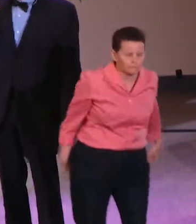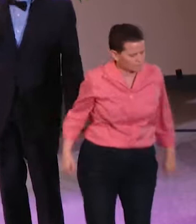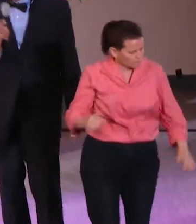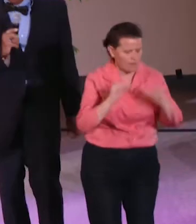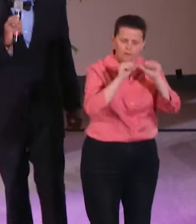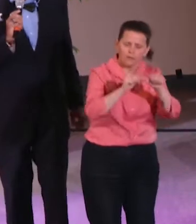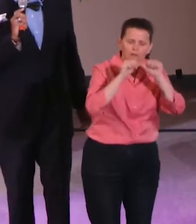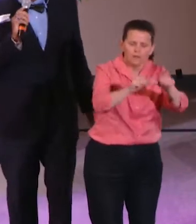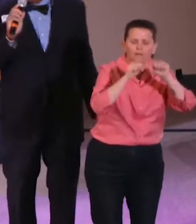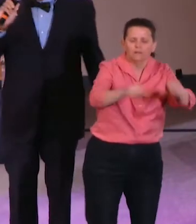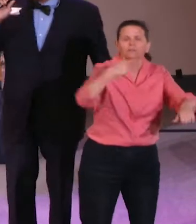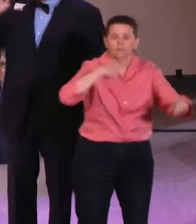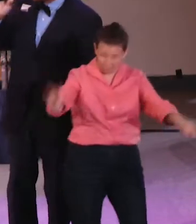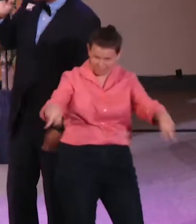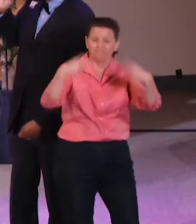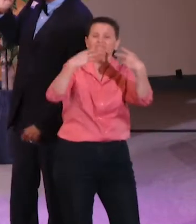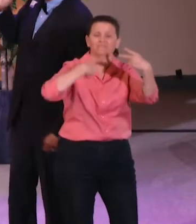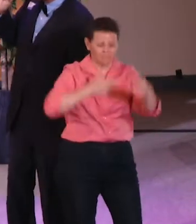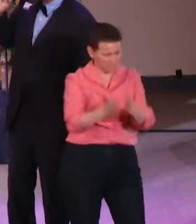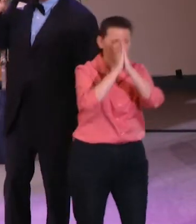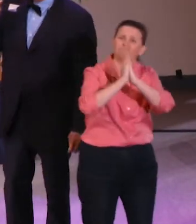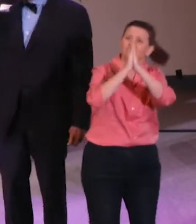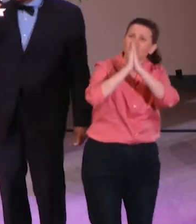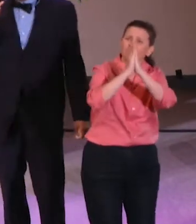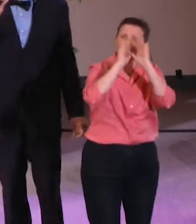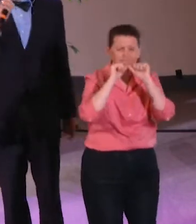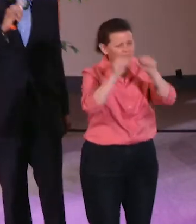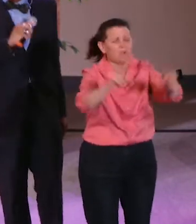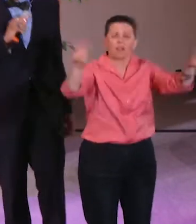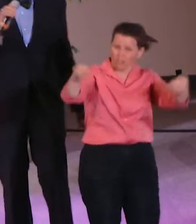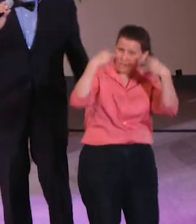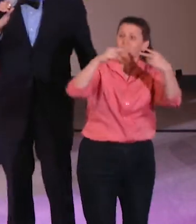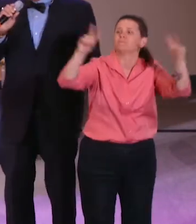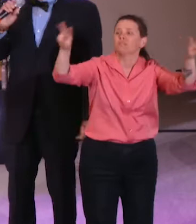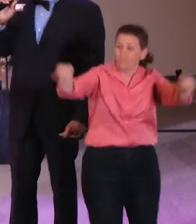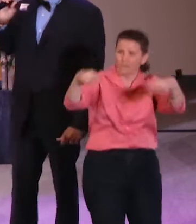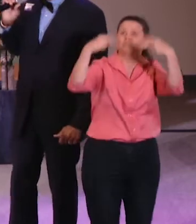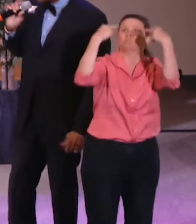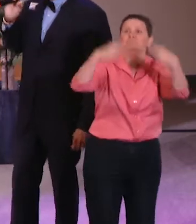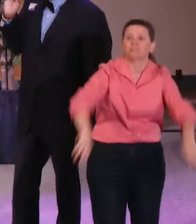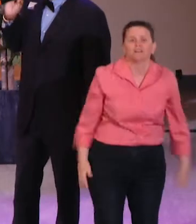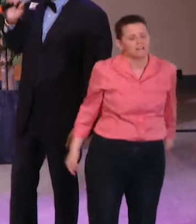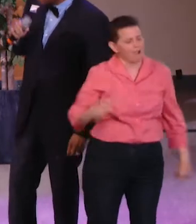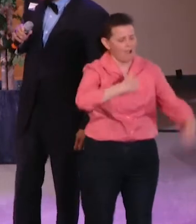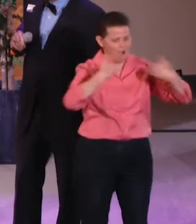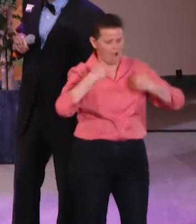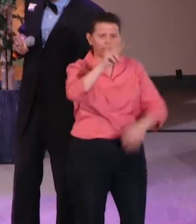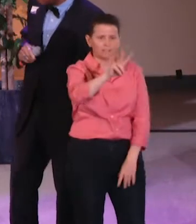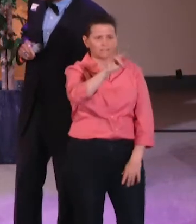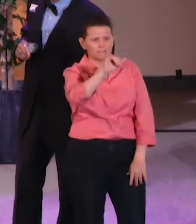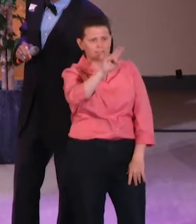praying. Every time you look up, you gon' hear me saying, look up. I got that, I got that, I got that, I got that.